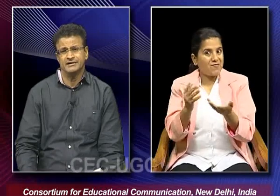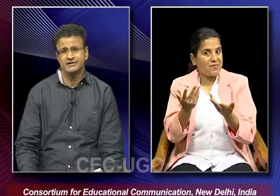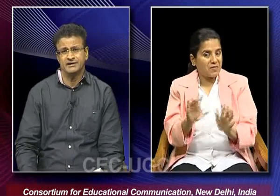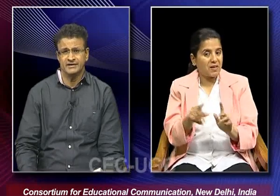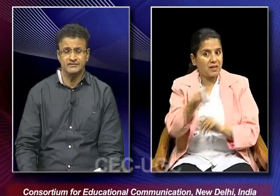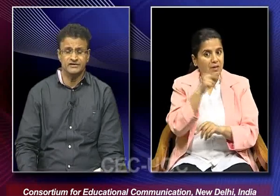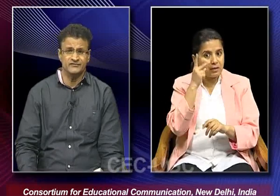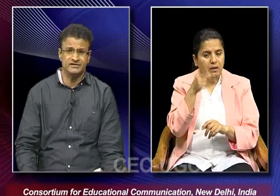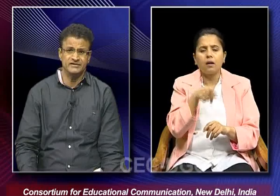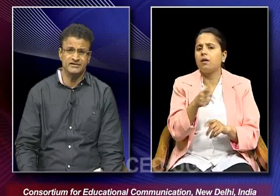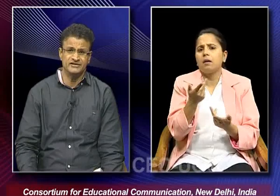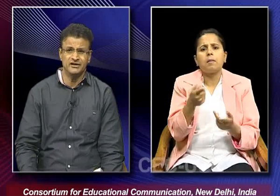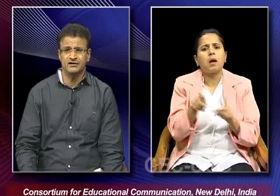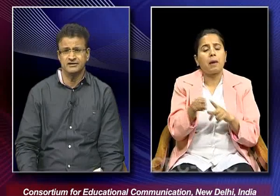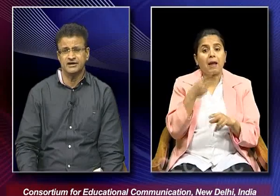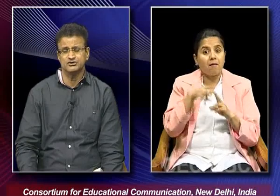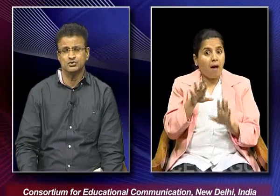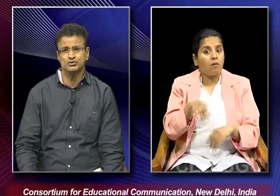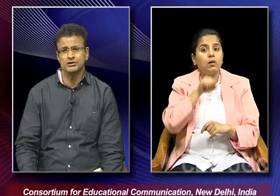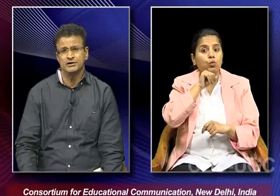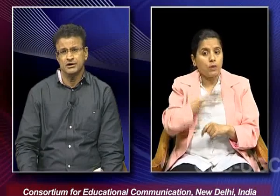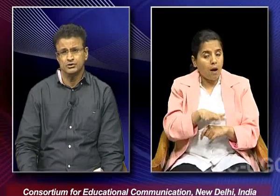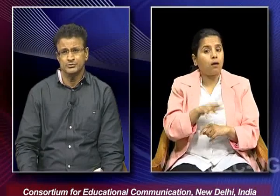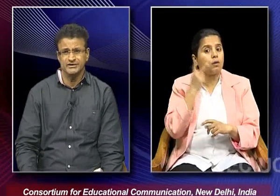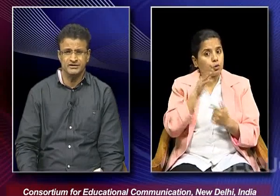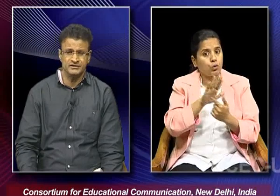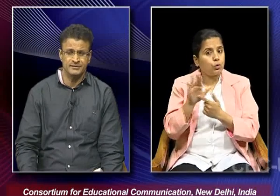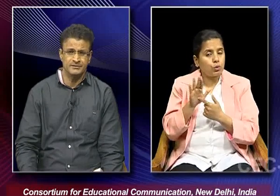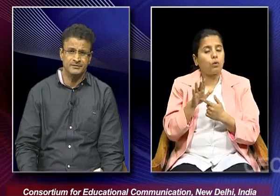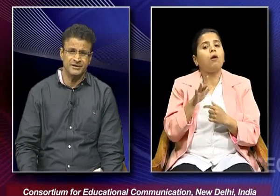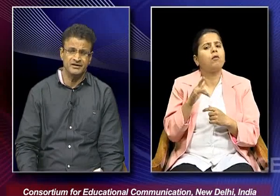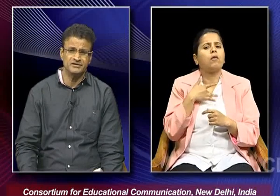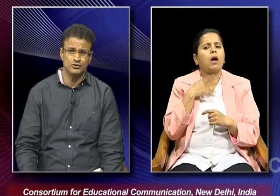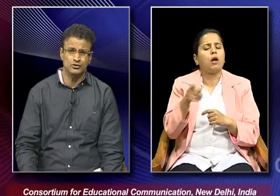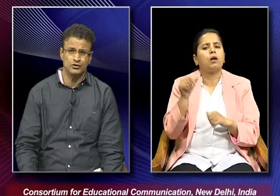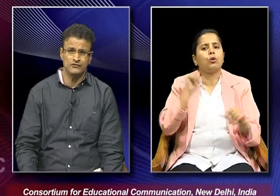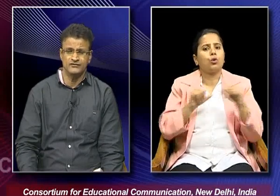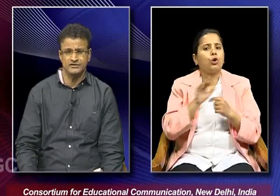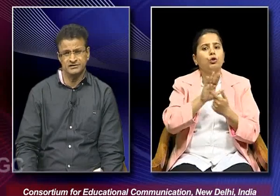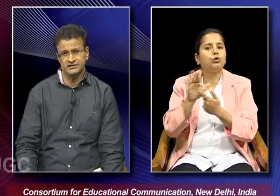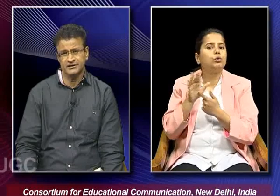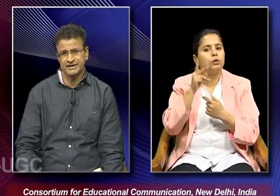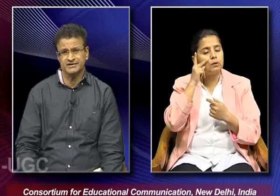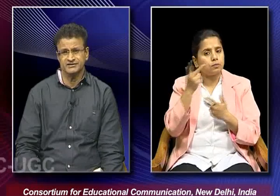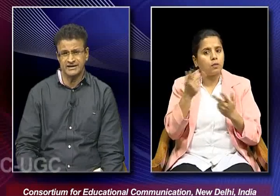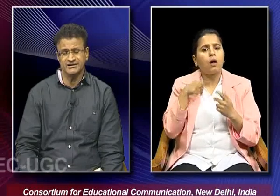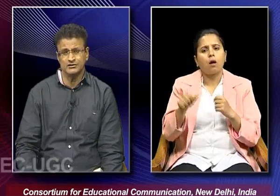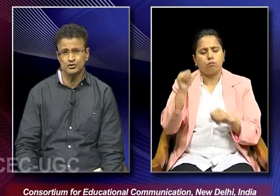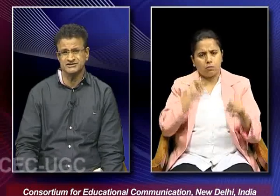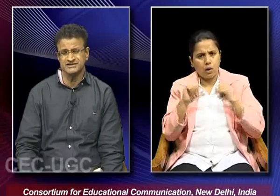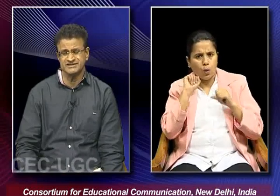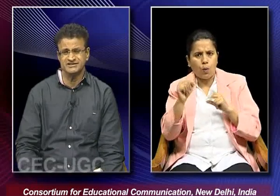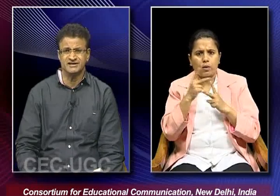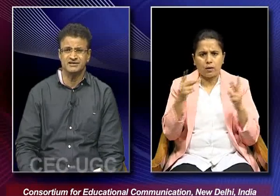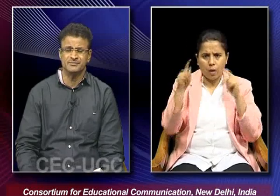and even if they are very young, they are shown to be playing the role of the character roles,